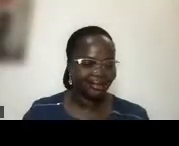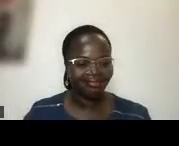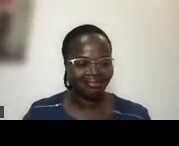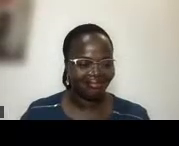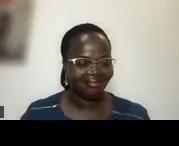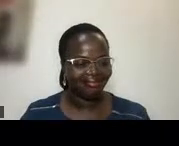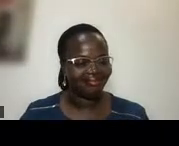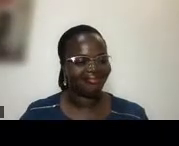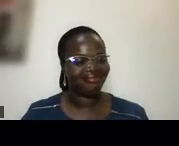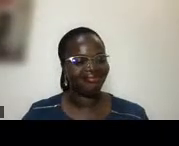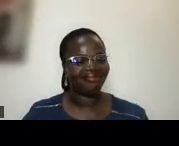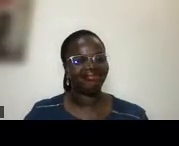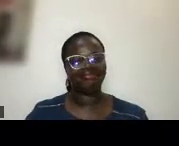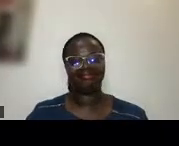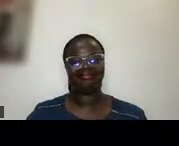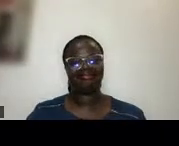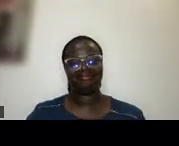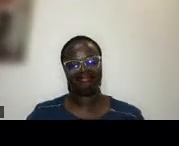Bye.